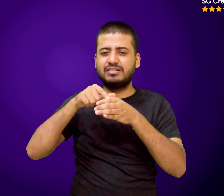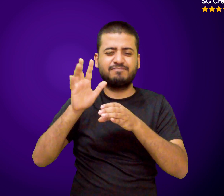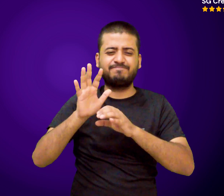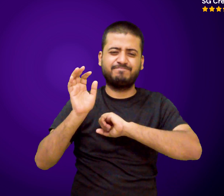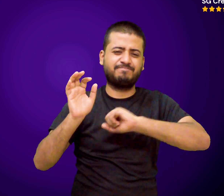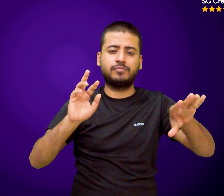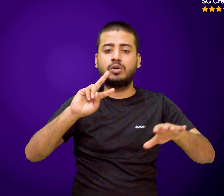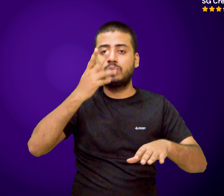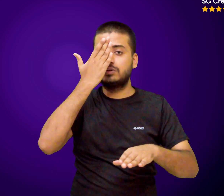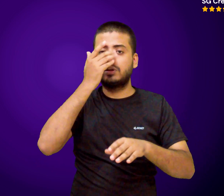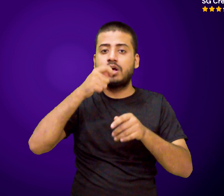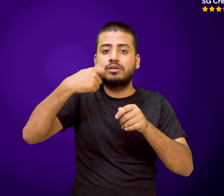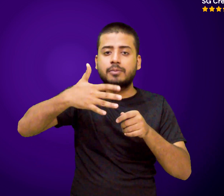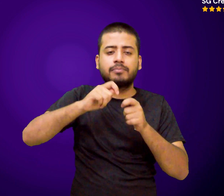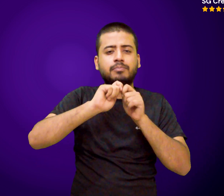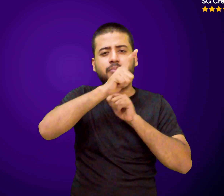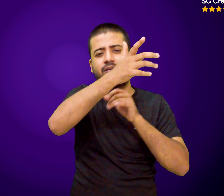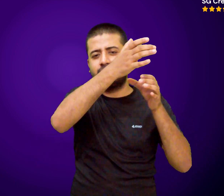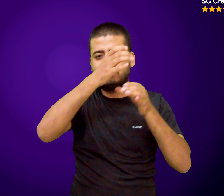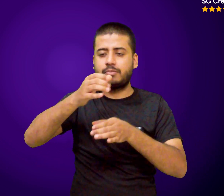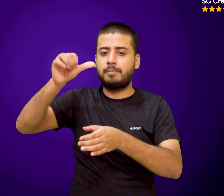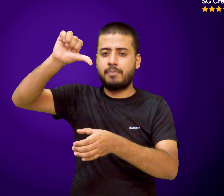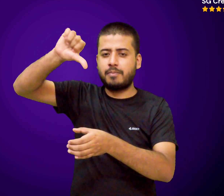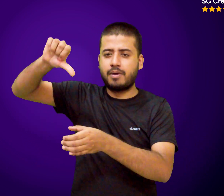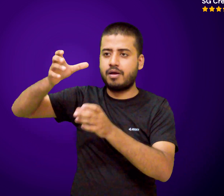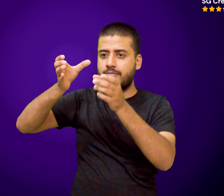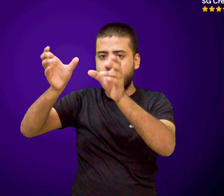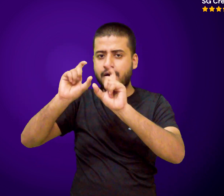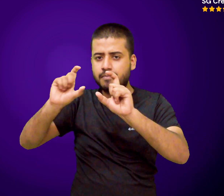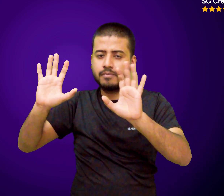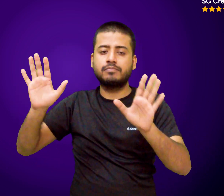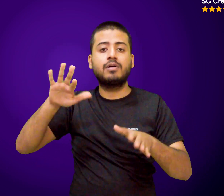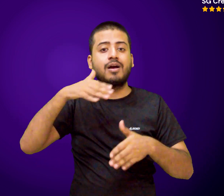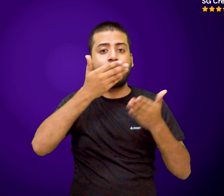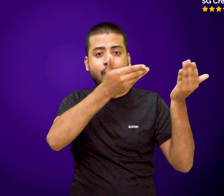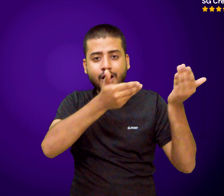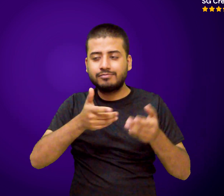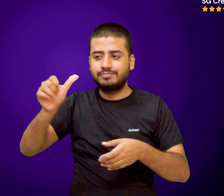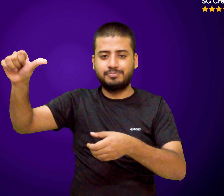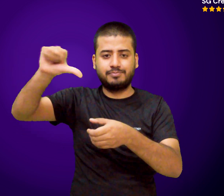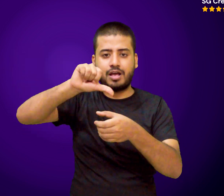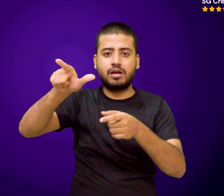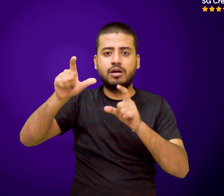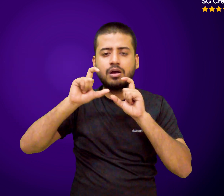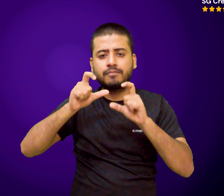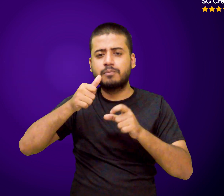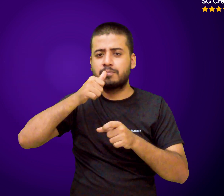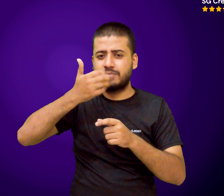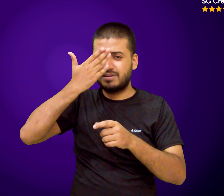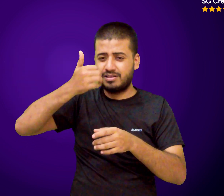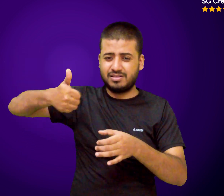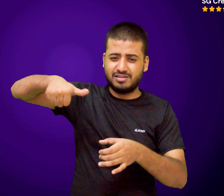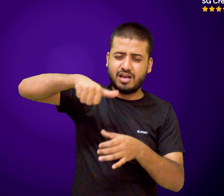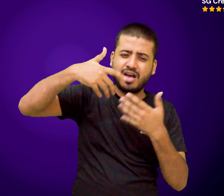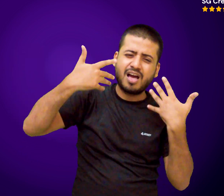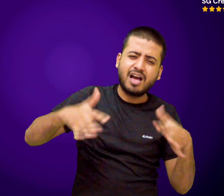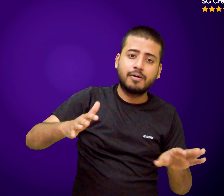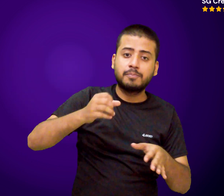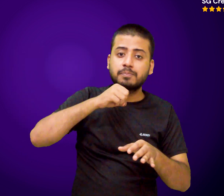Always keep a reusable bottle with you and refill it throughout the day. Support sustainable practices. Choose products with